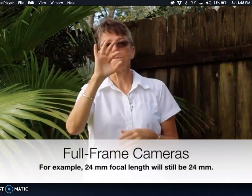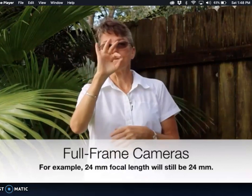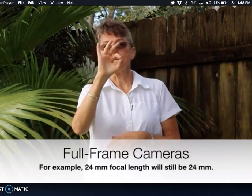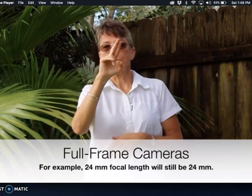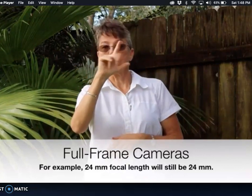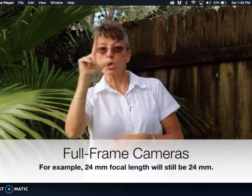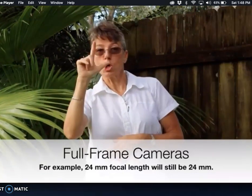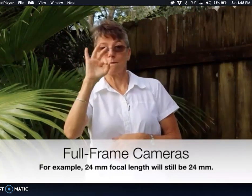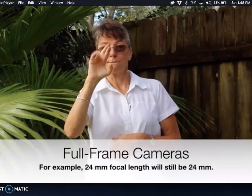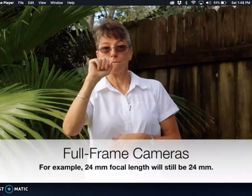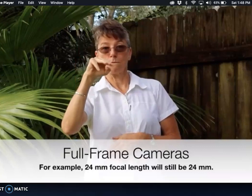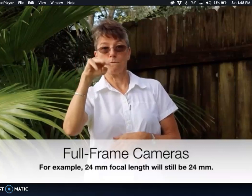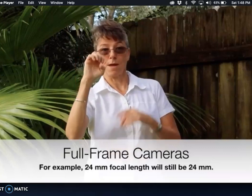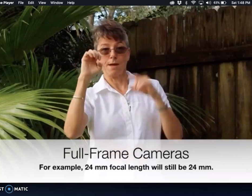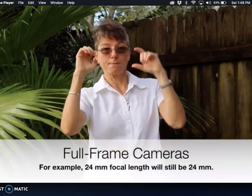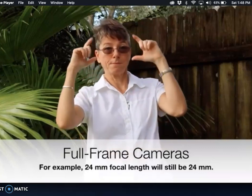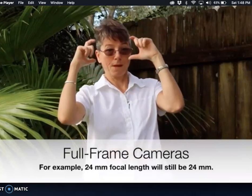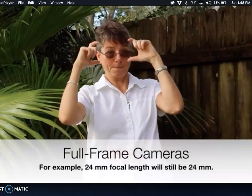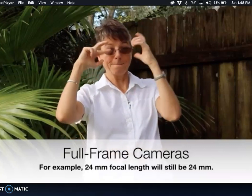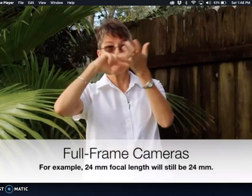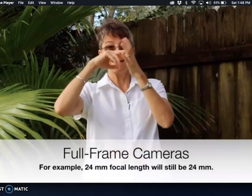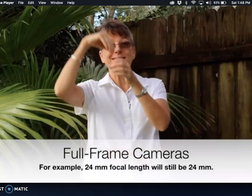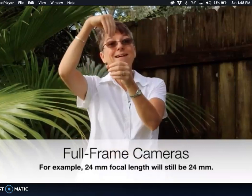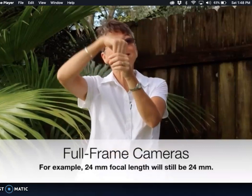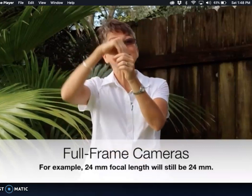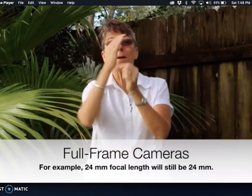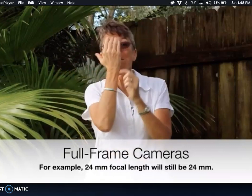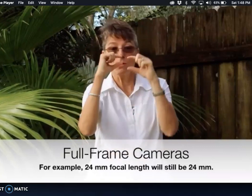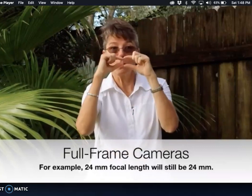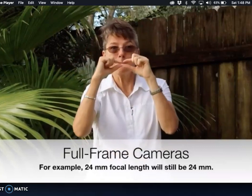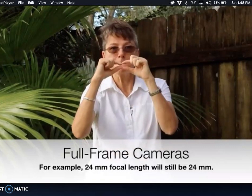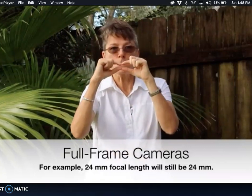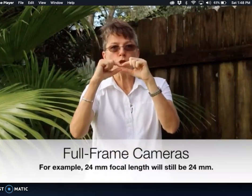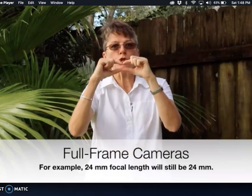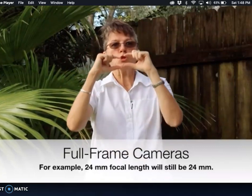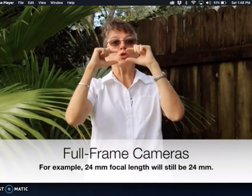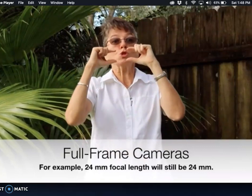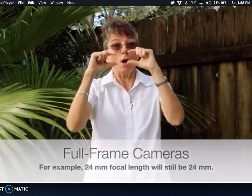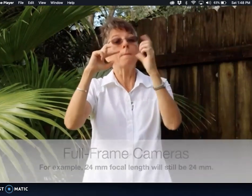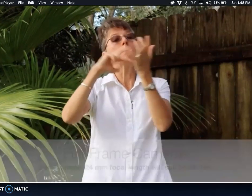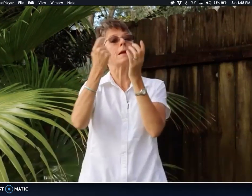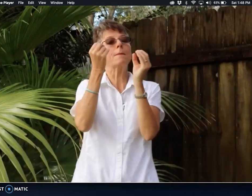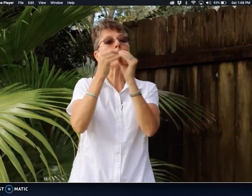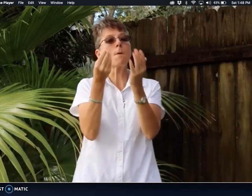So if you're using a 24 millimeter and the mirror inside of it is